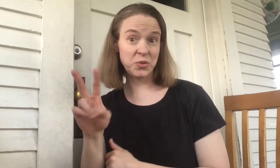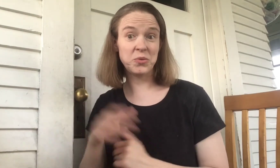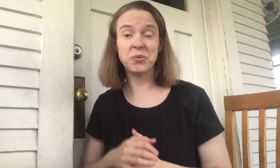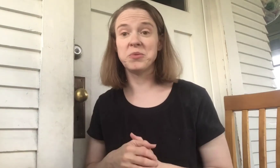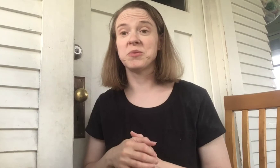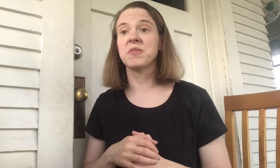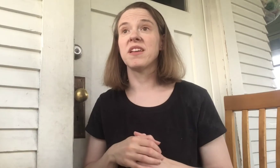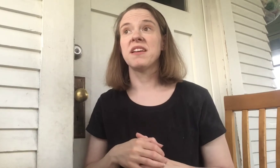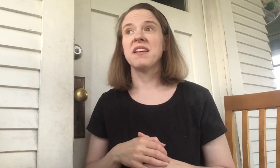1952.